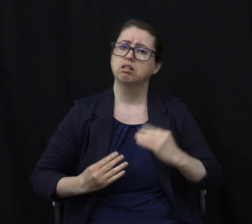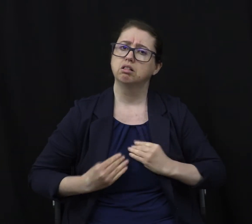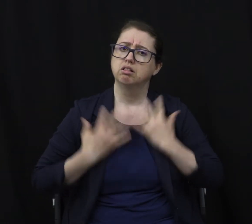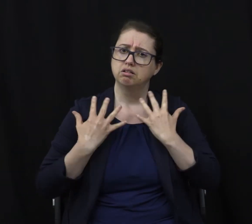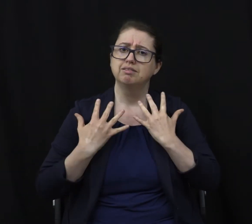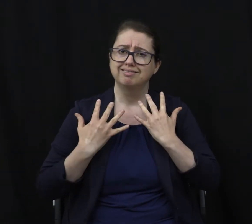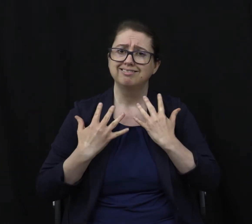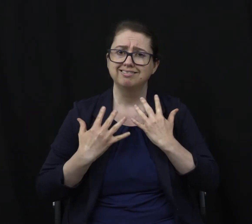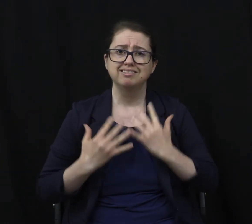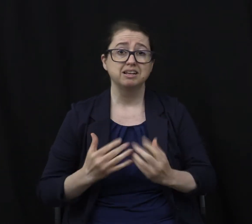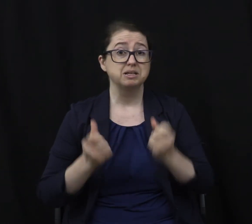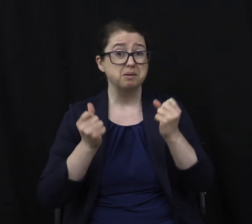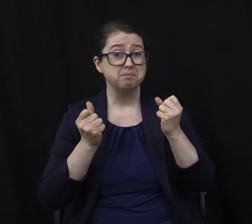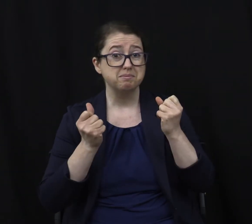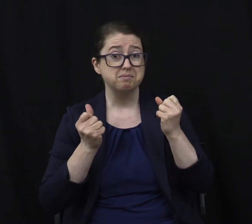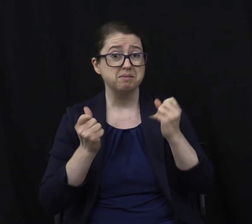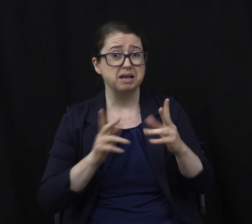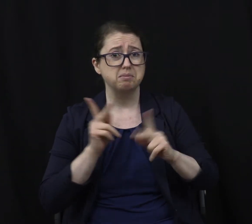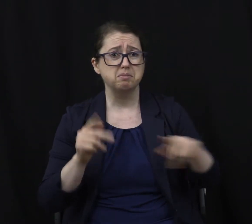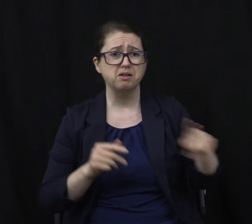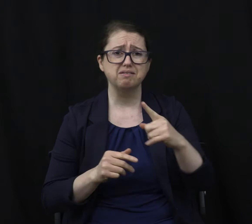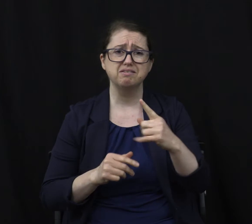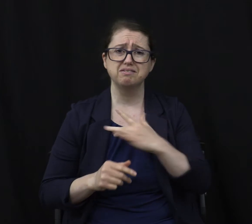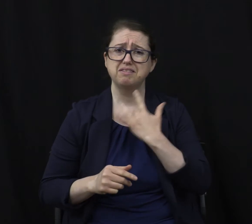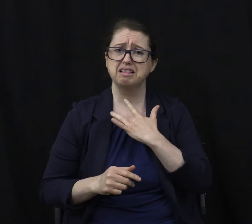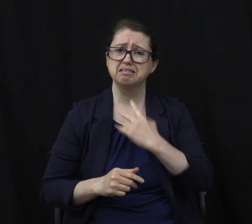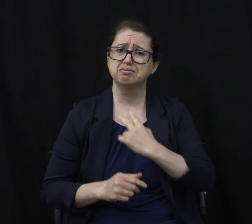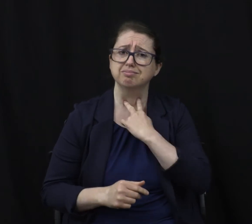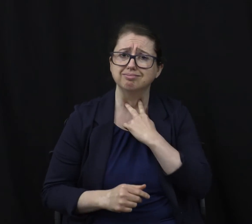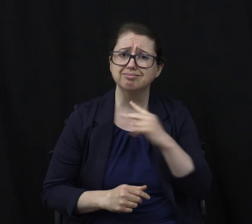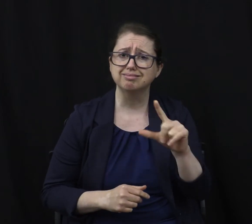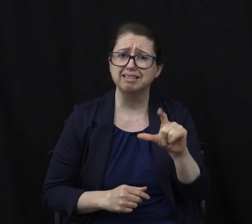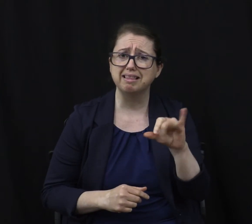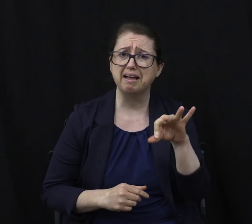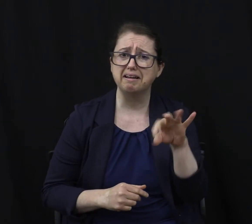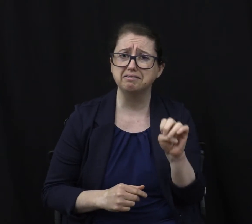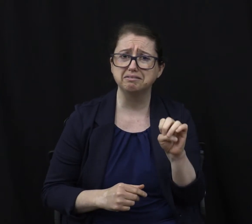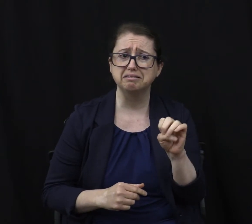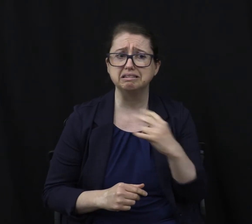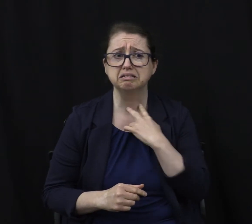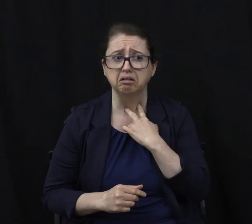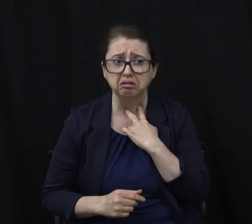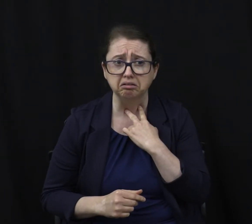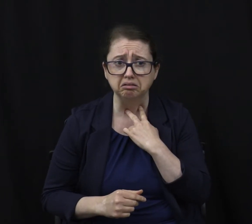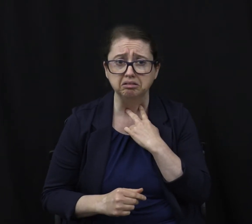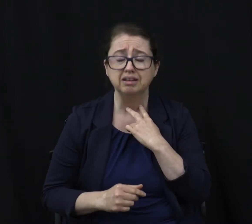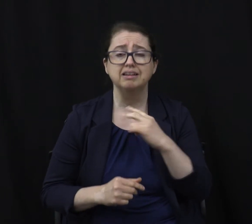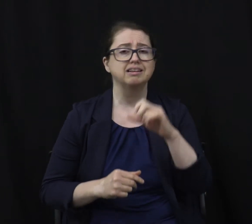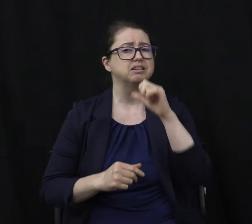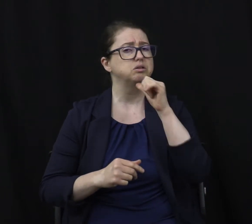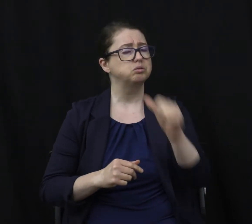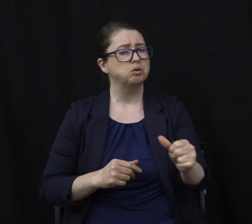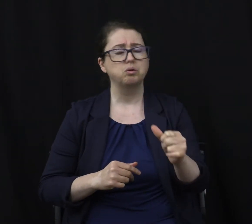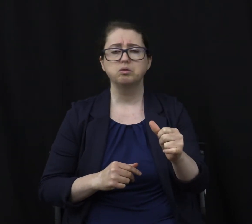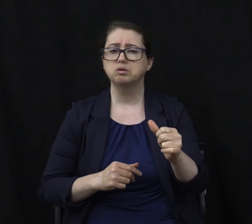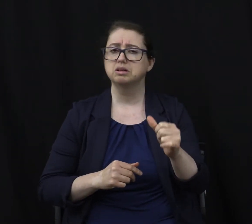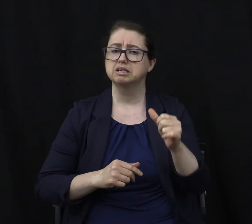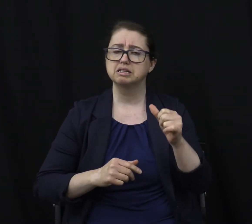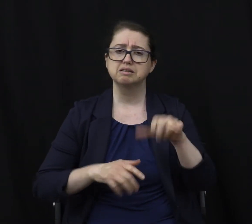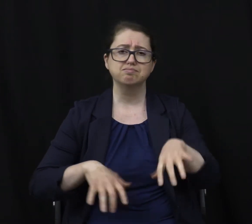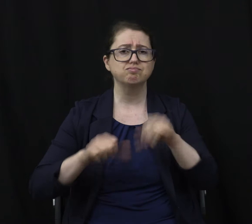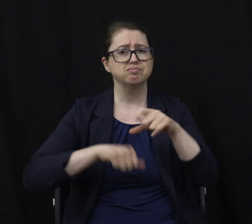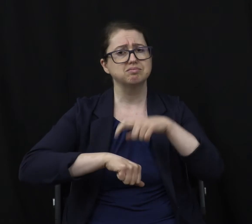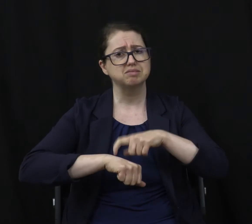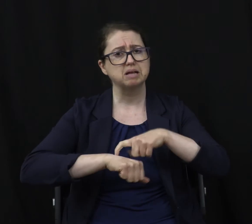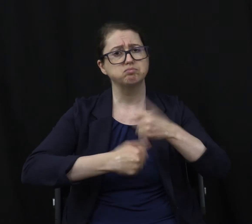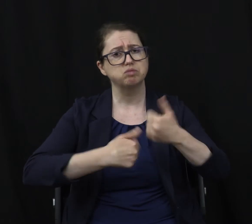in the rut of life and they don't take the time to work on and improve some of the most important areas